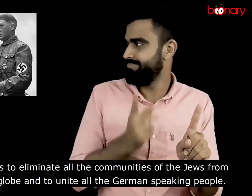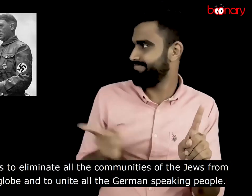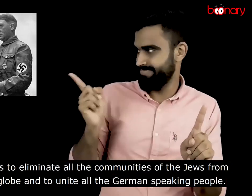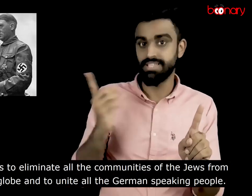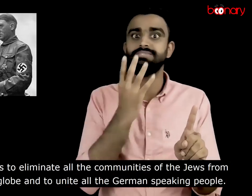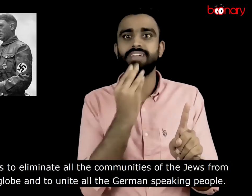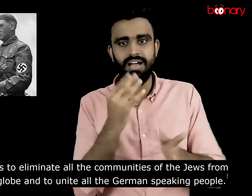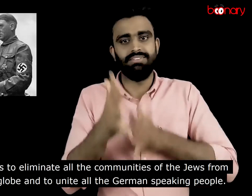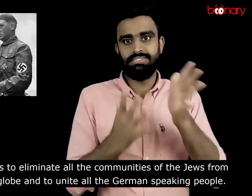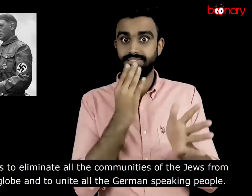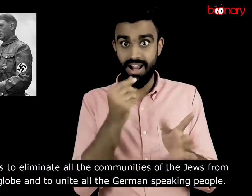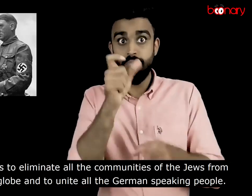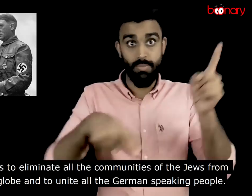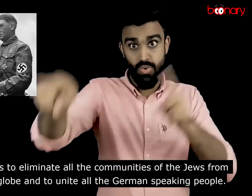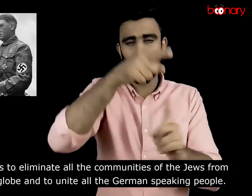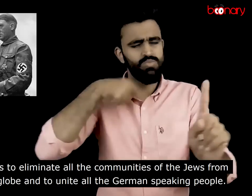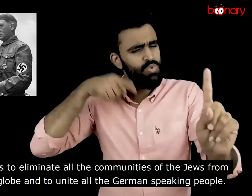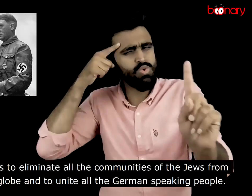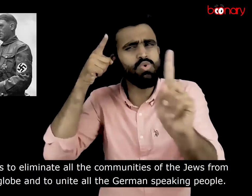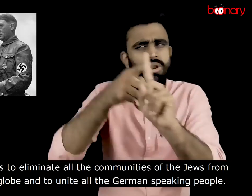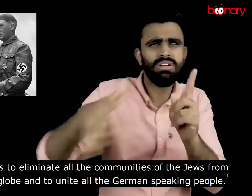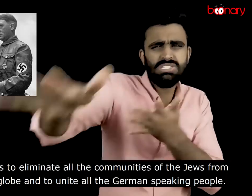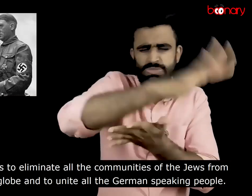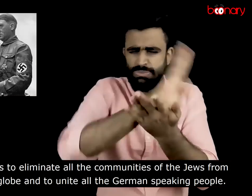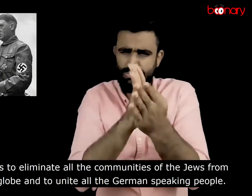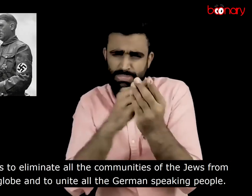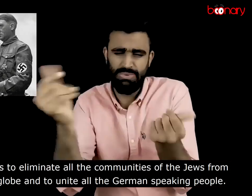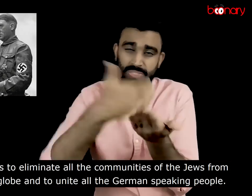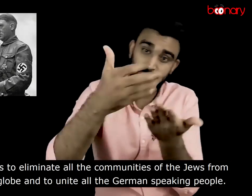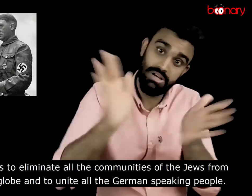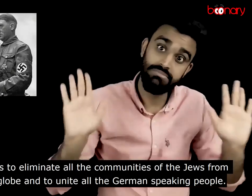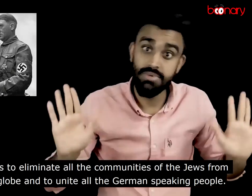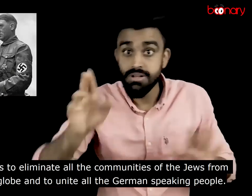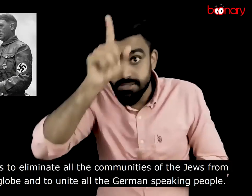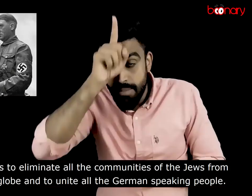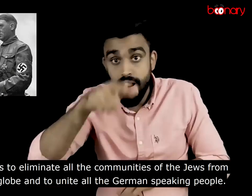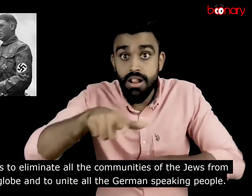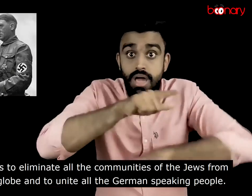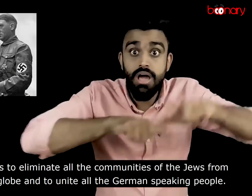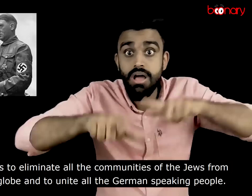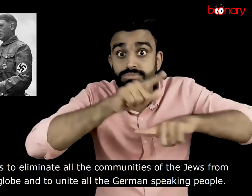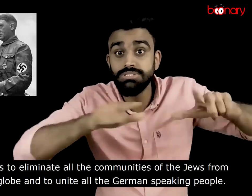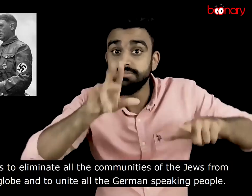eliminate all the communities of the Jews from the entire globe and to unite all